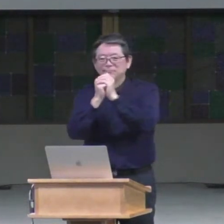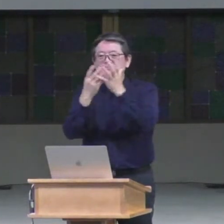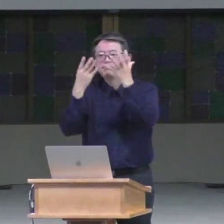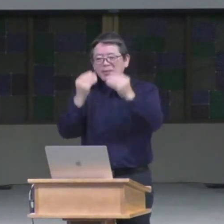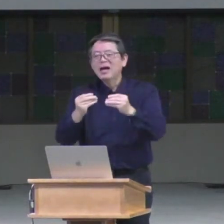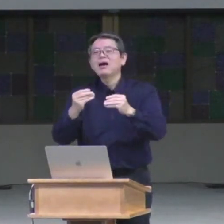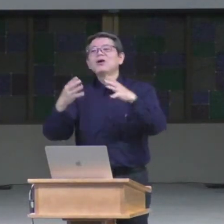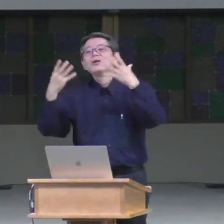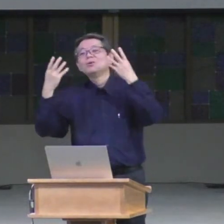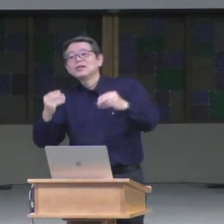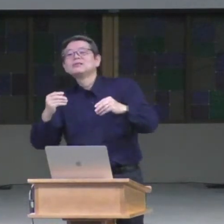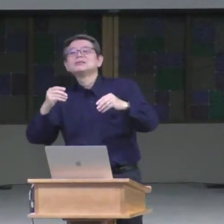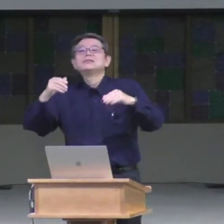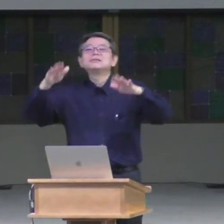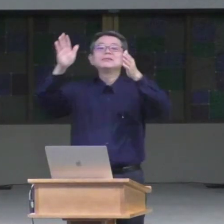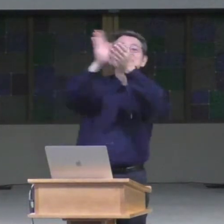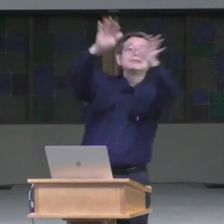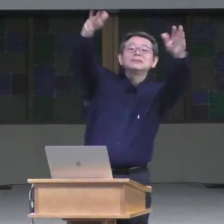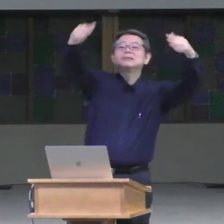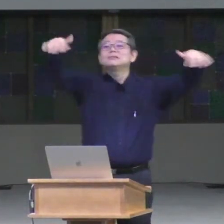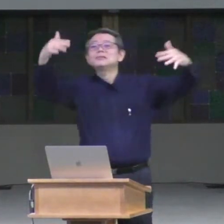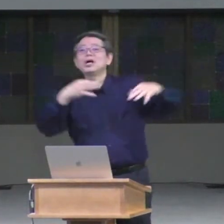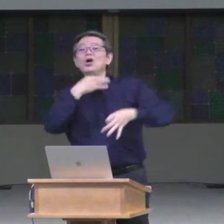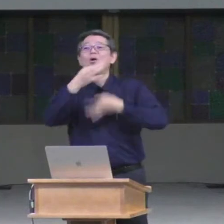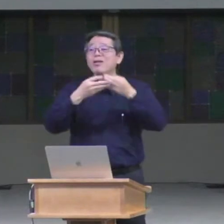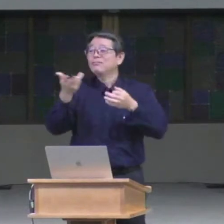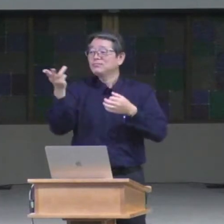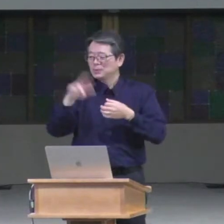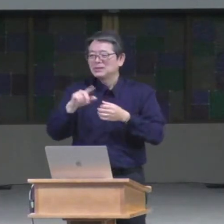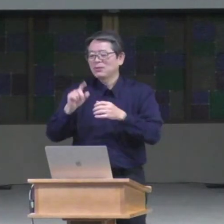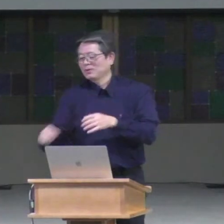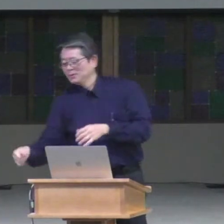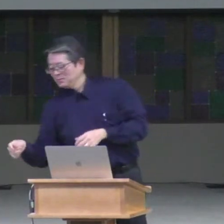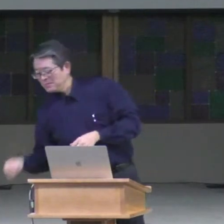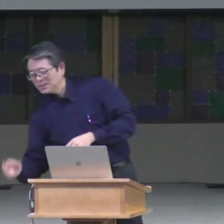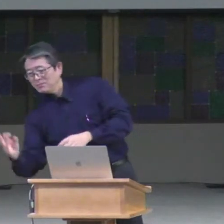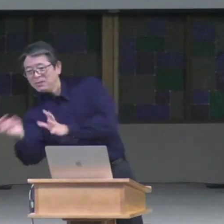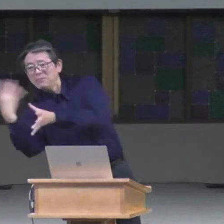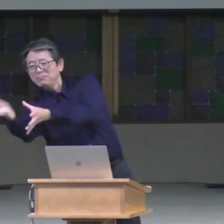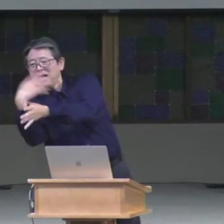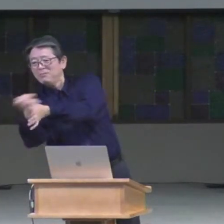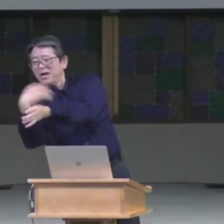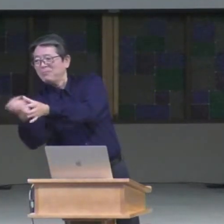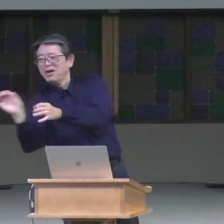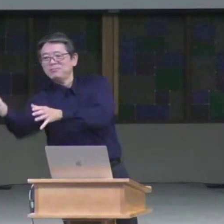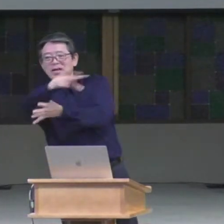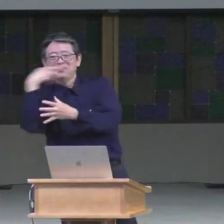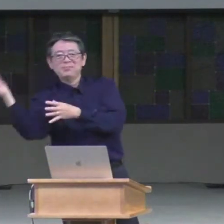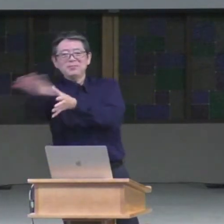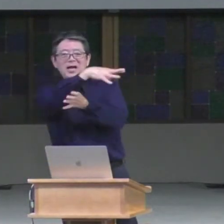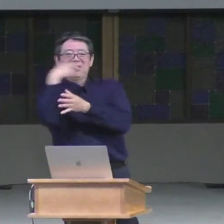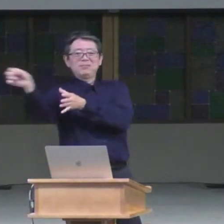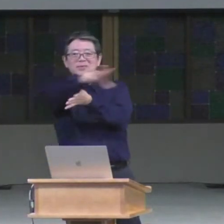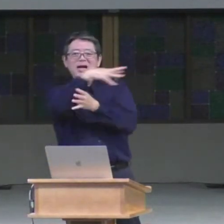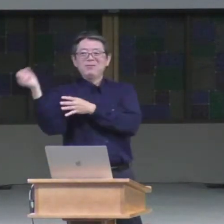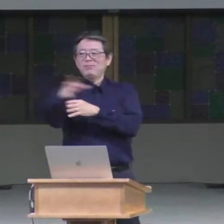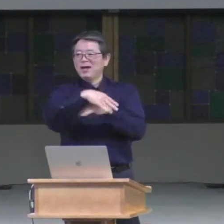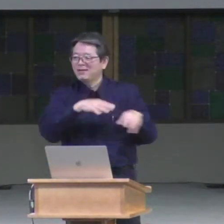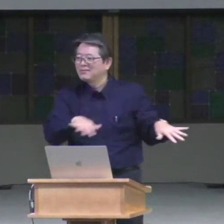worship service. And after we're done with the prayer time, I could call everybody, but that wouldn't make any difference. But I just hit the